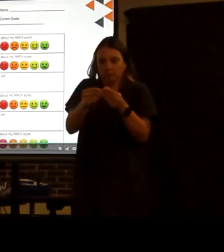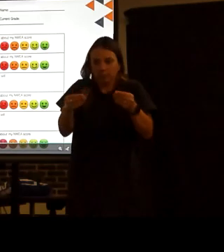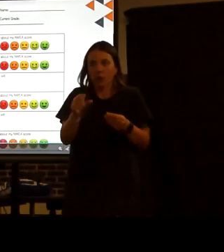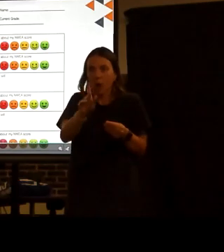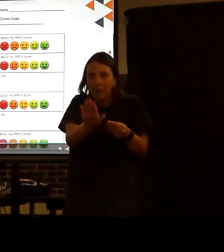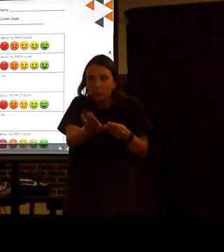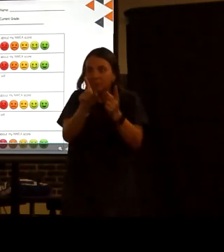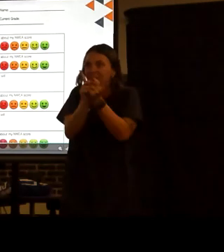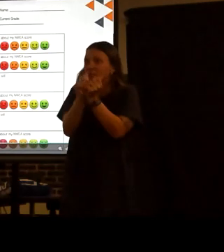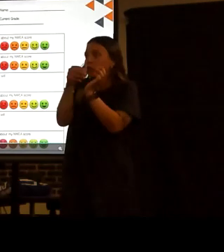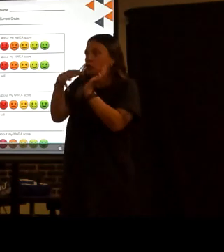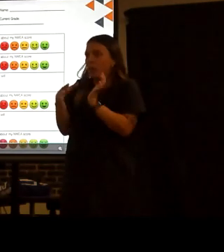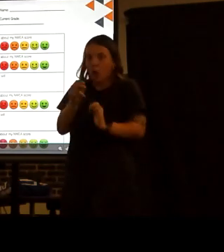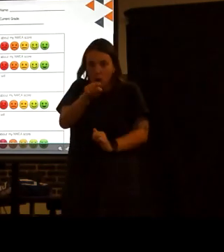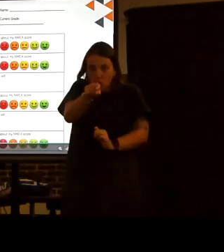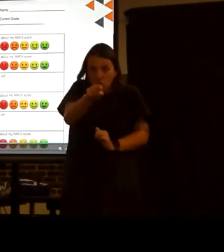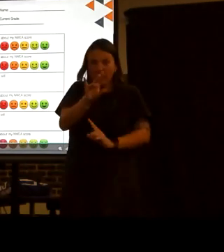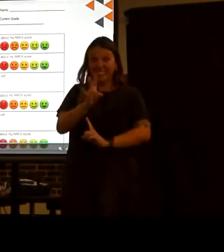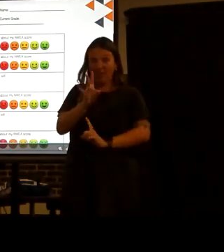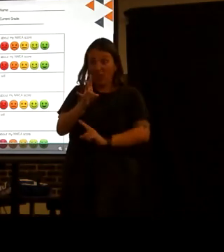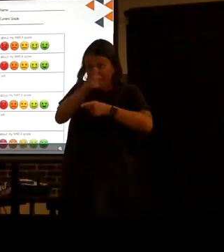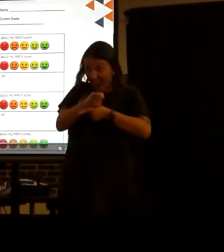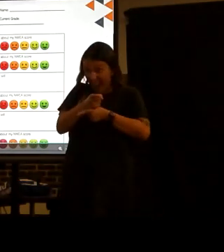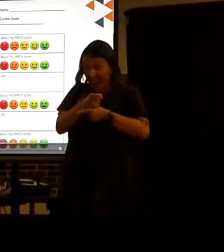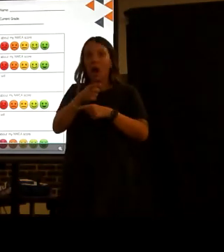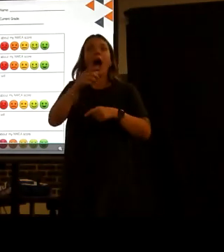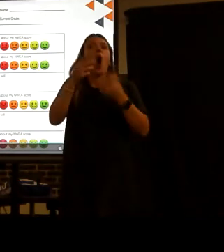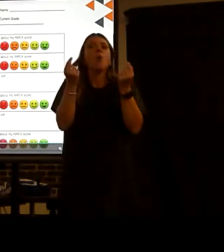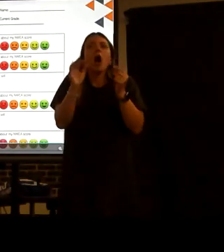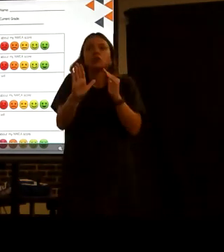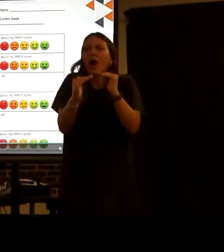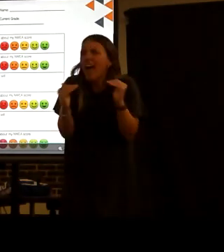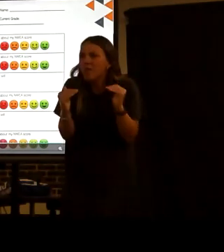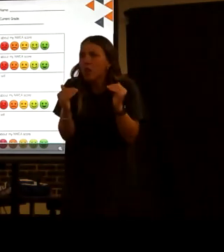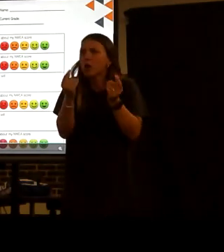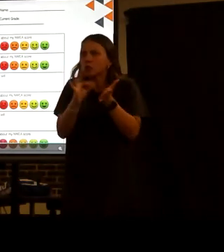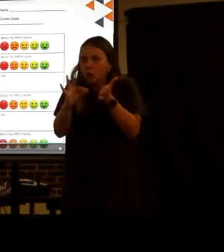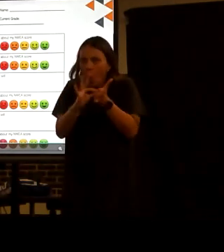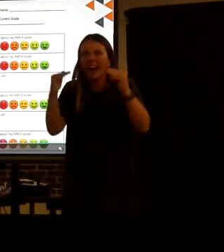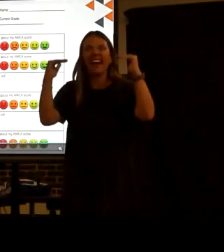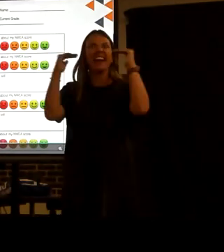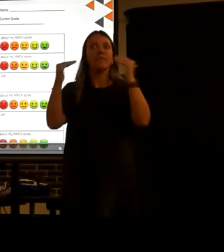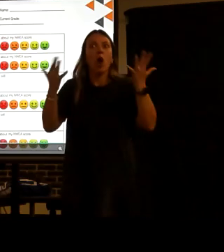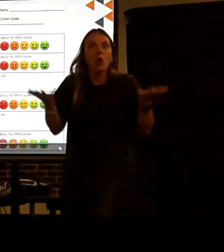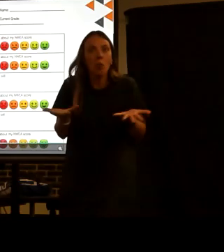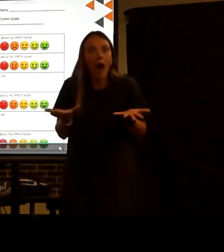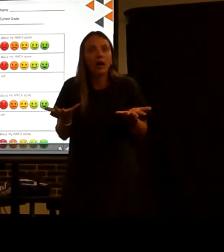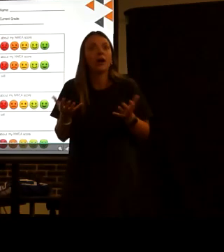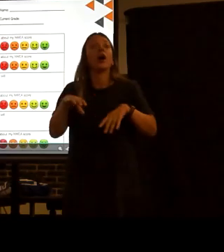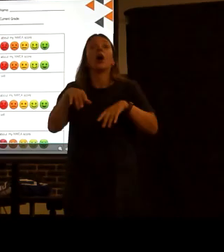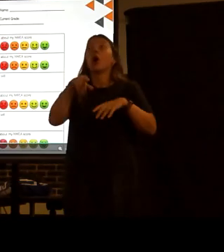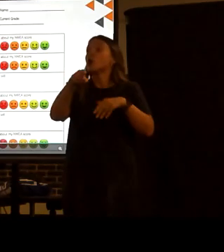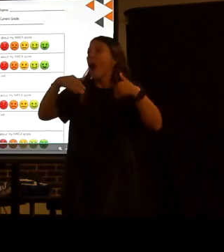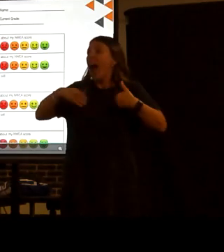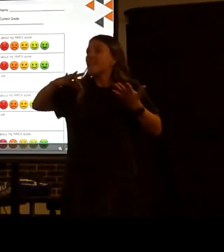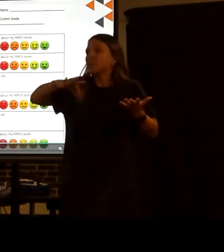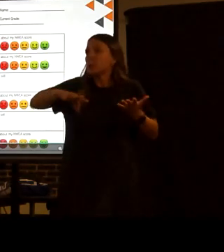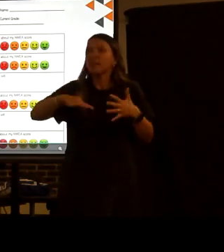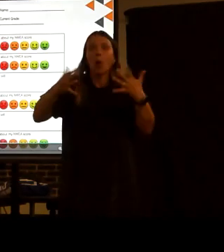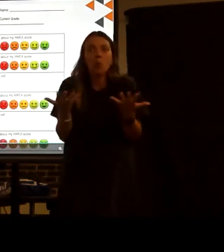tracker as well. But the students are going to sit and meet with the students and say, hey, what's your level? What's your score? What's your